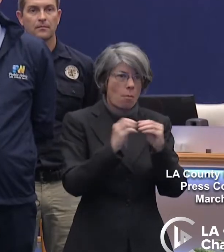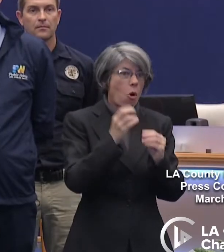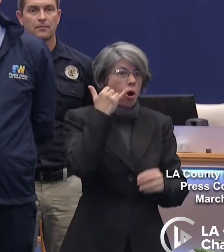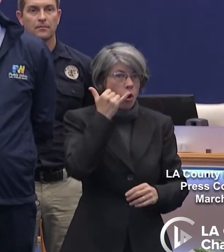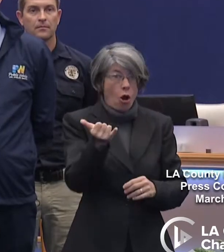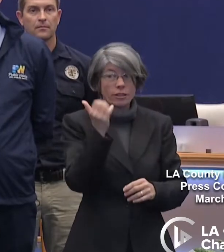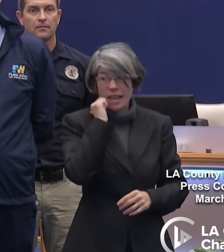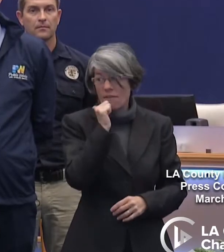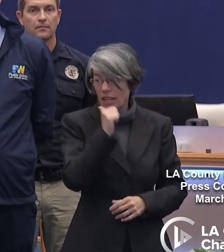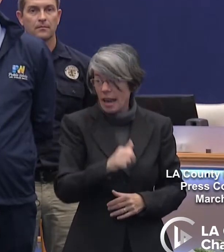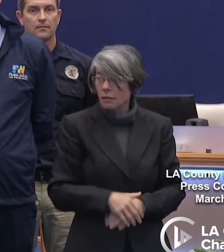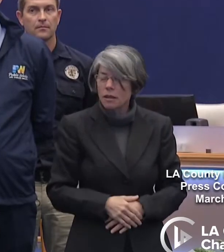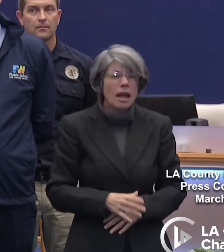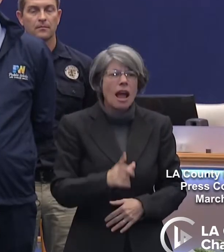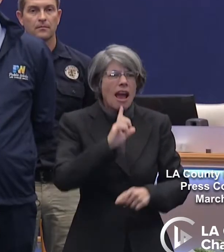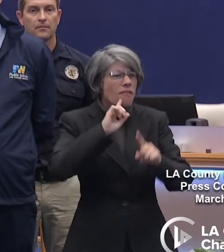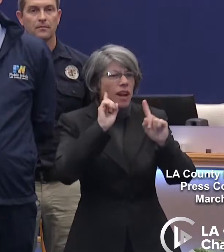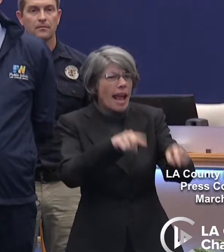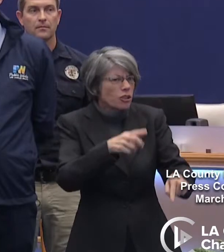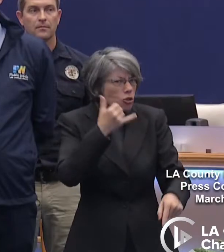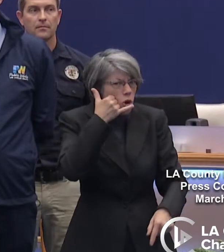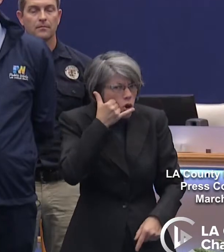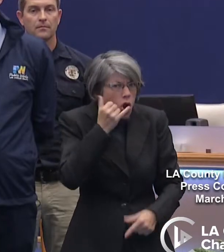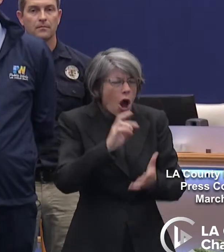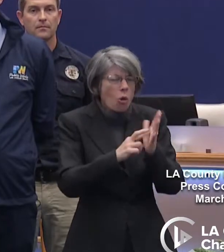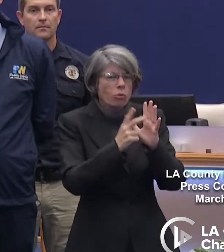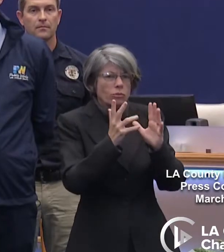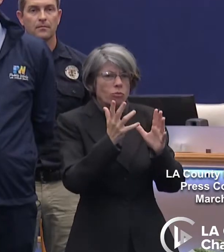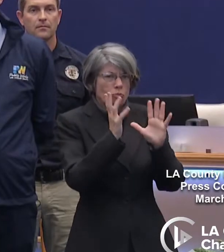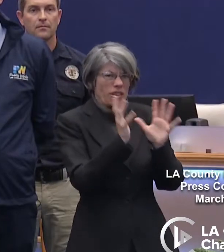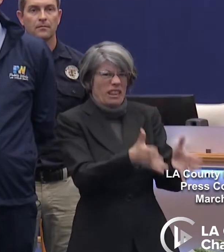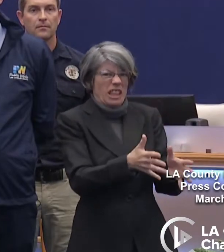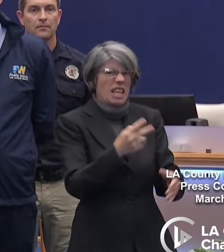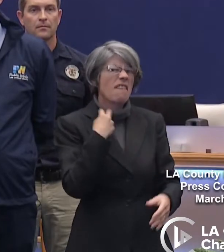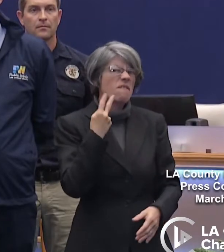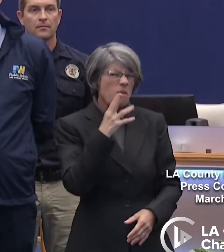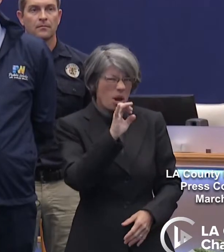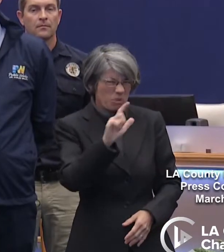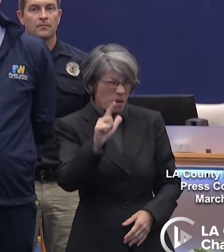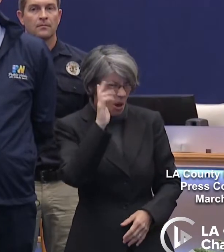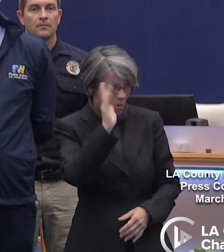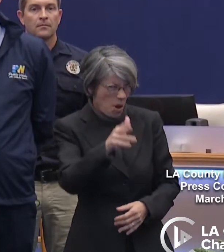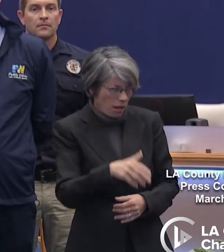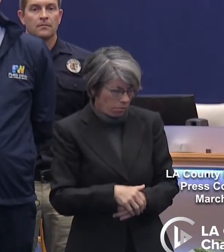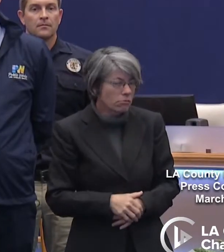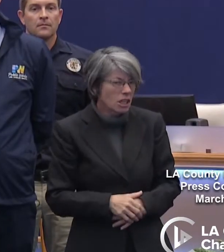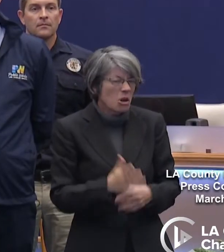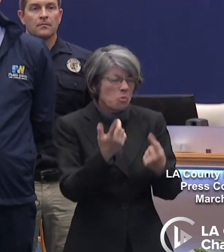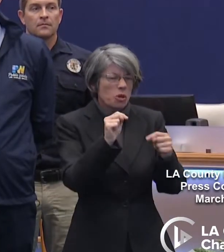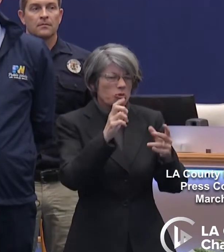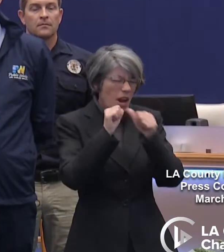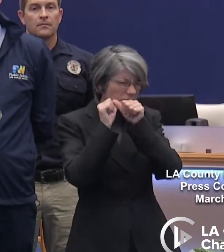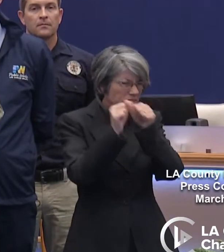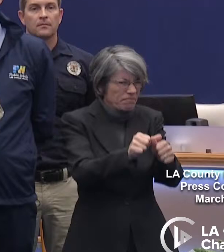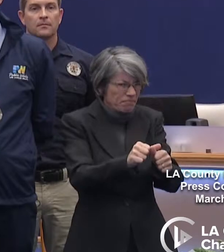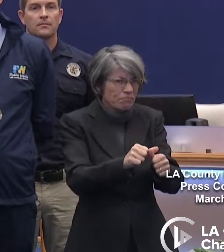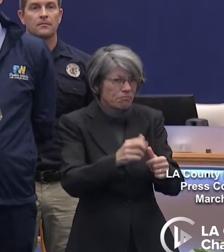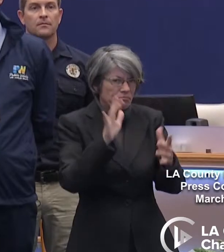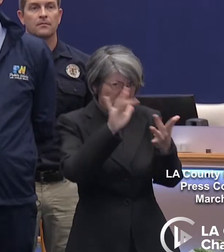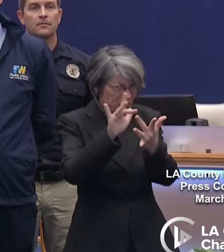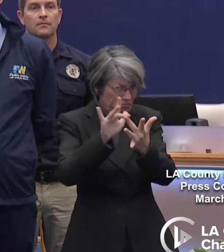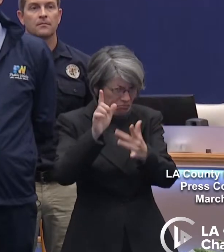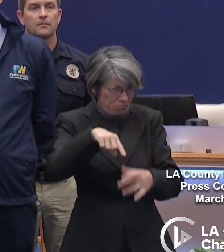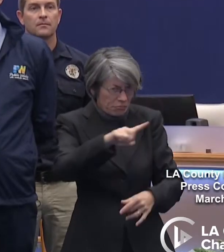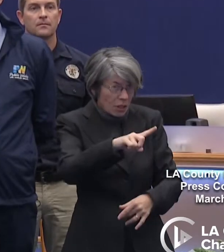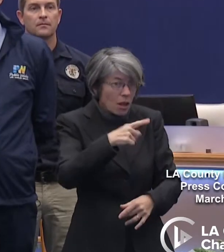every day. If you do not answer your call, we will leave a voicemail, and we will continue to try to reach